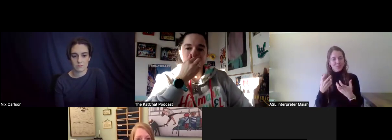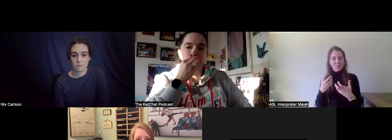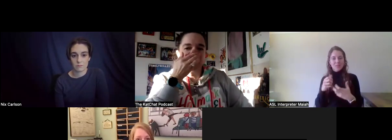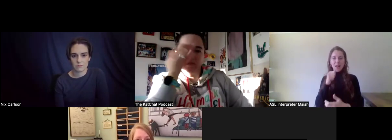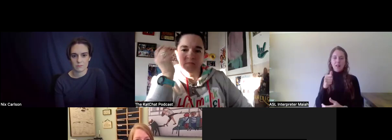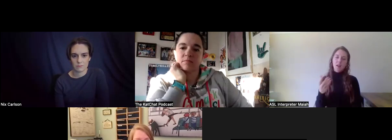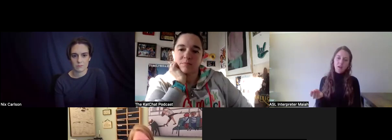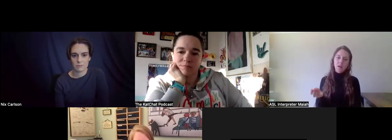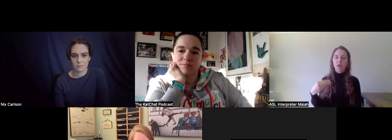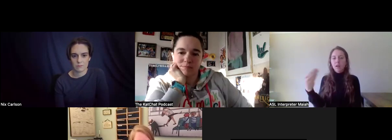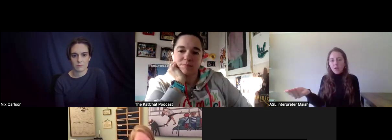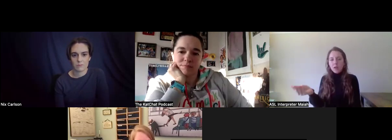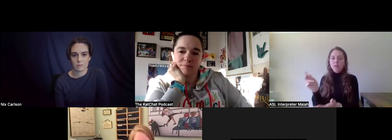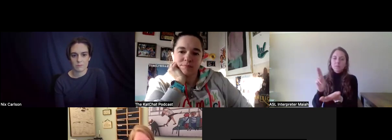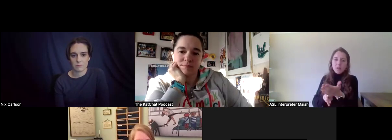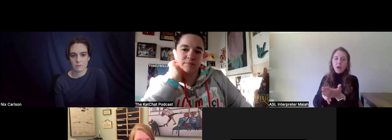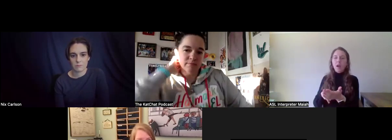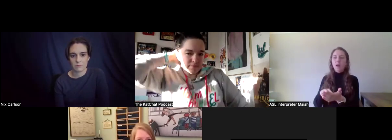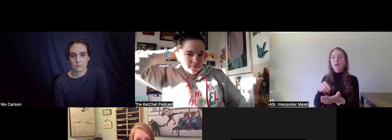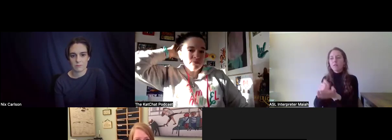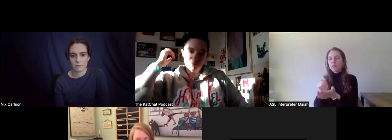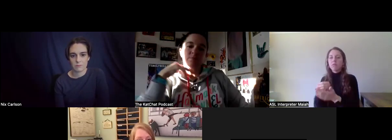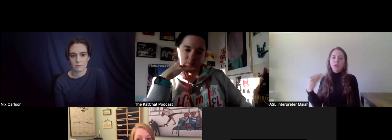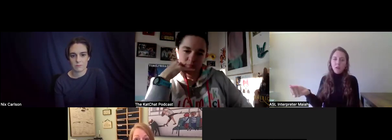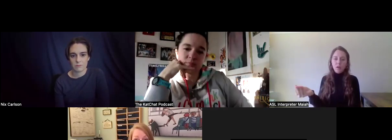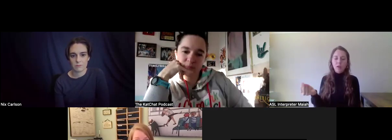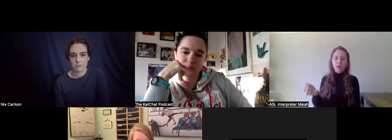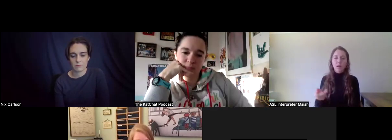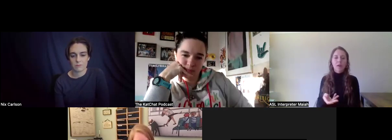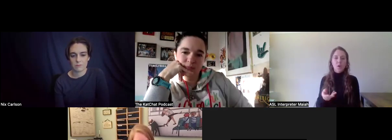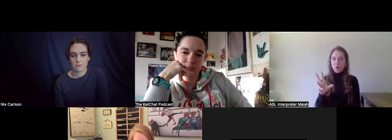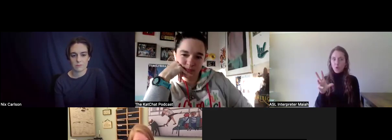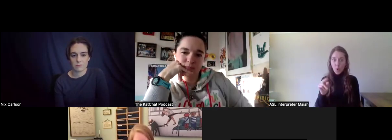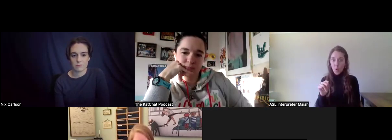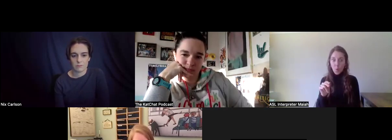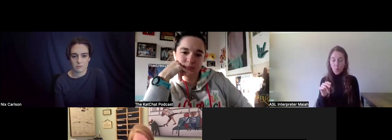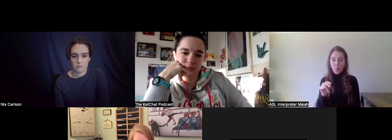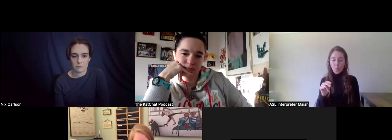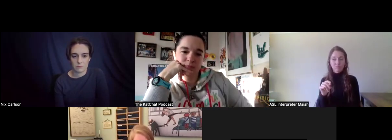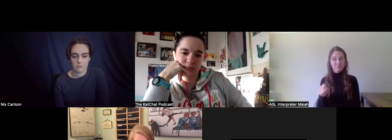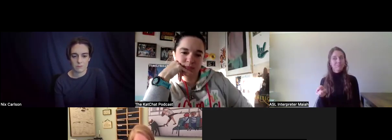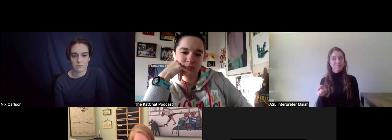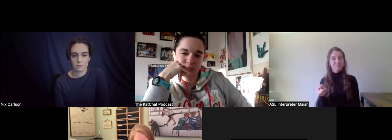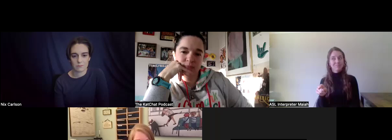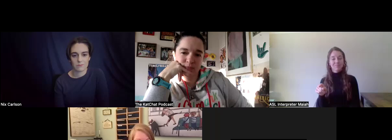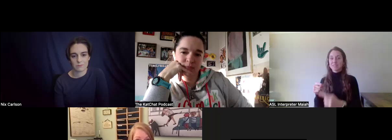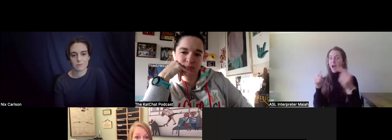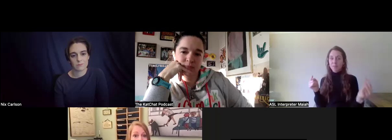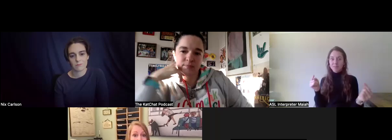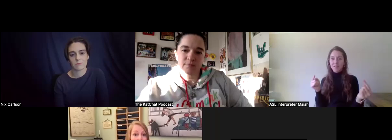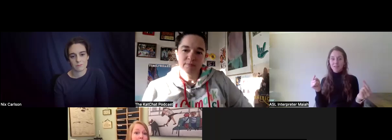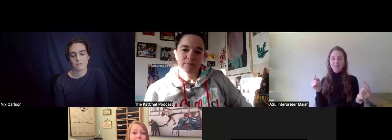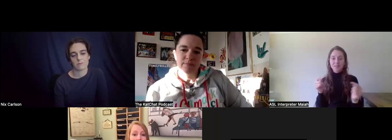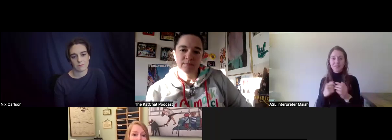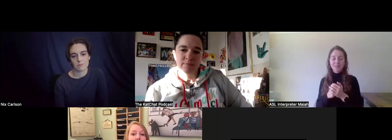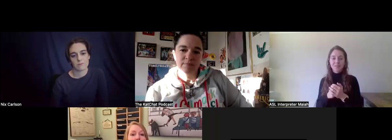go. Here's your money. 4 days, just suck it up and no. If in fact it's the opposite. It's like, oh my